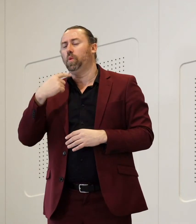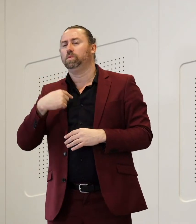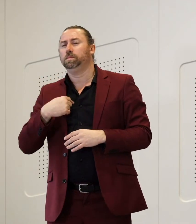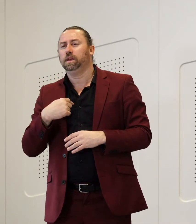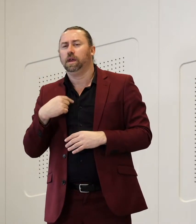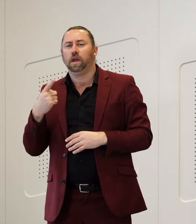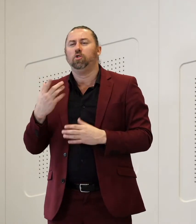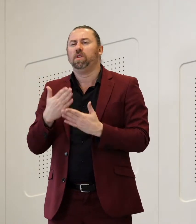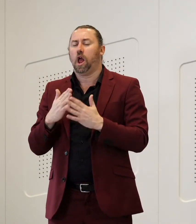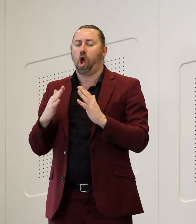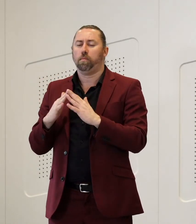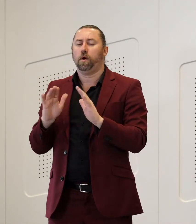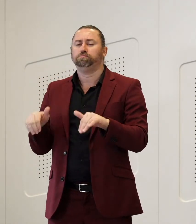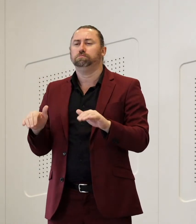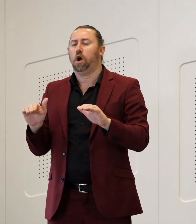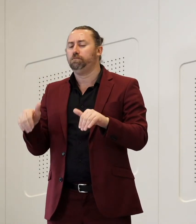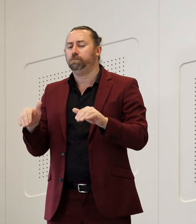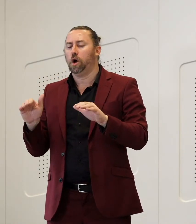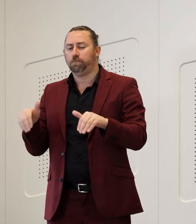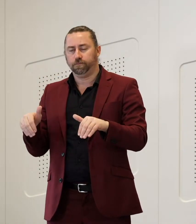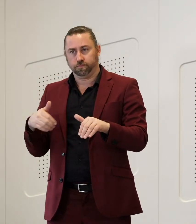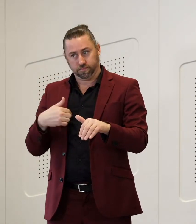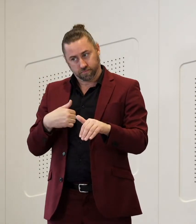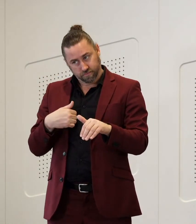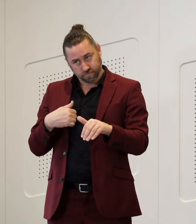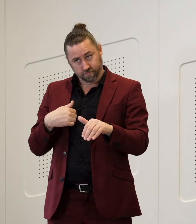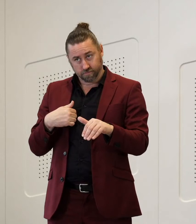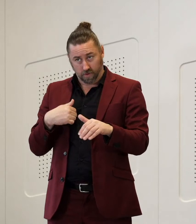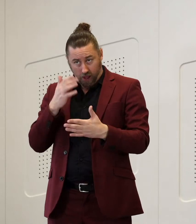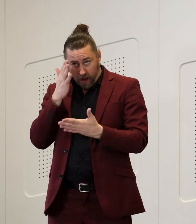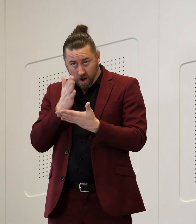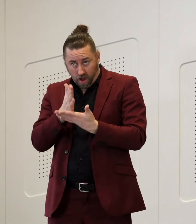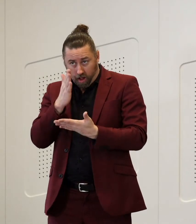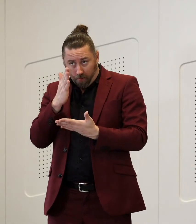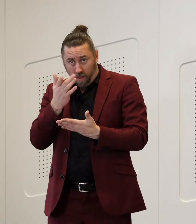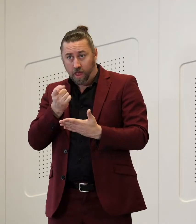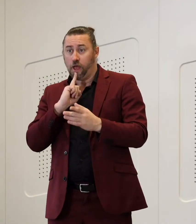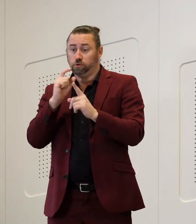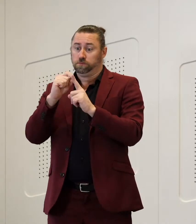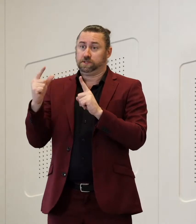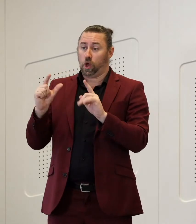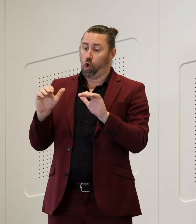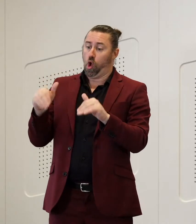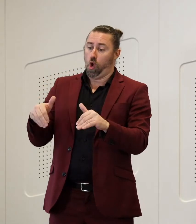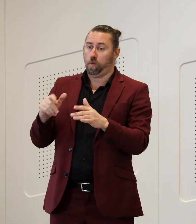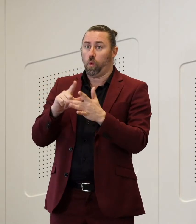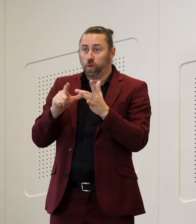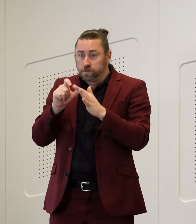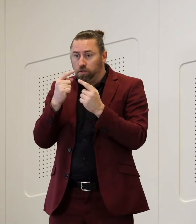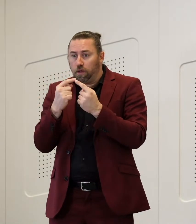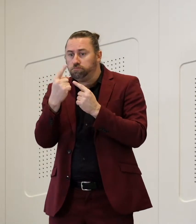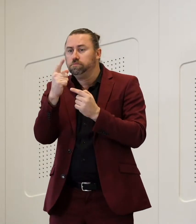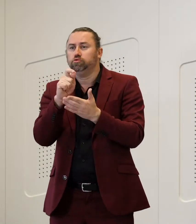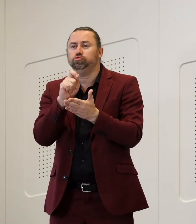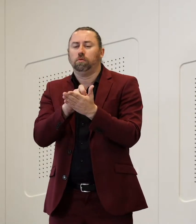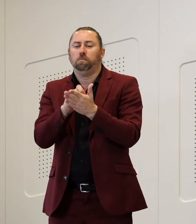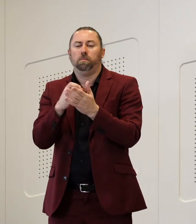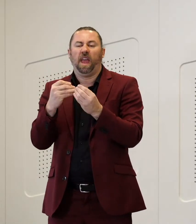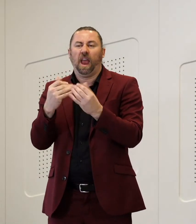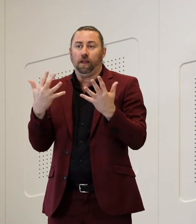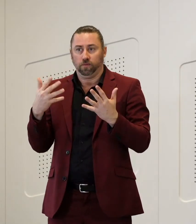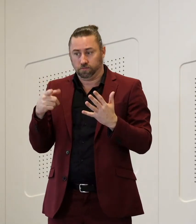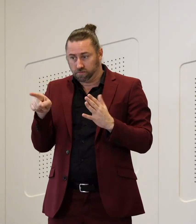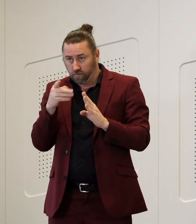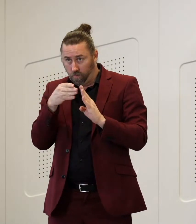essentially stayed at home, so we're just working that through to check that is the case and whether there are any exposure